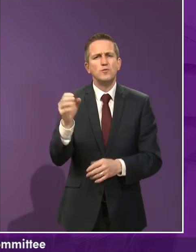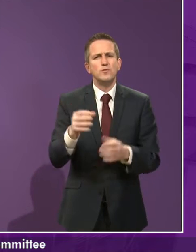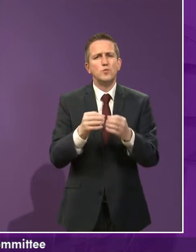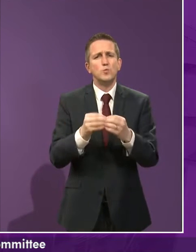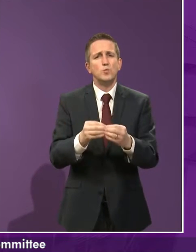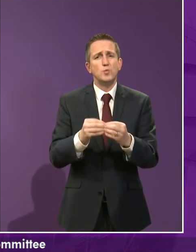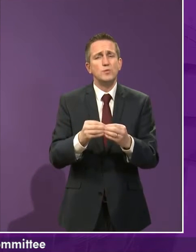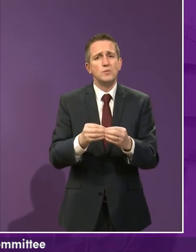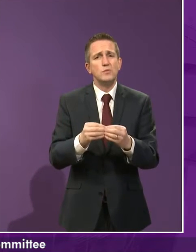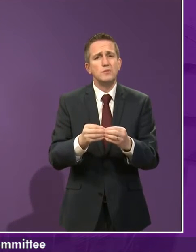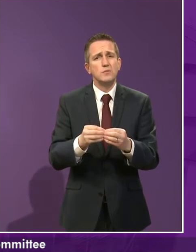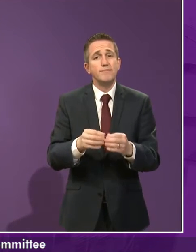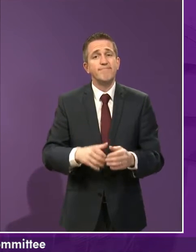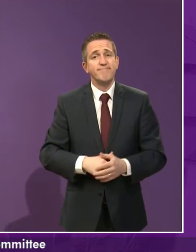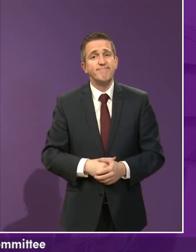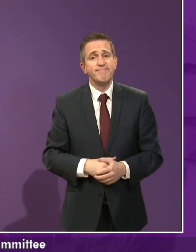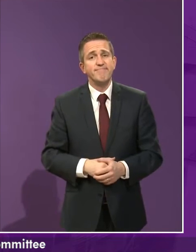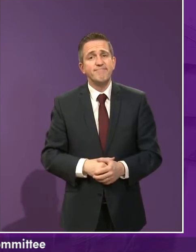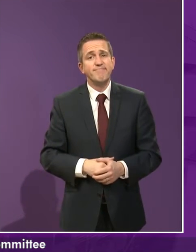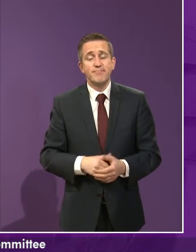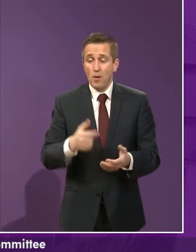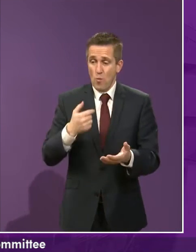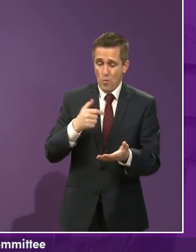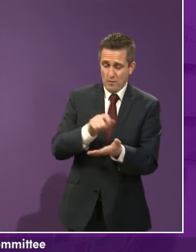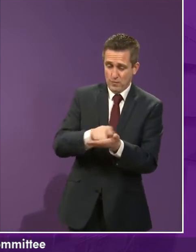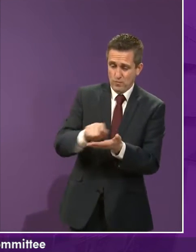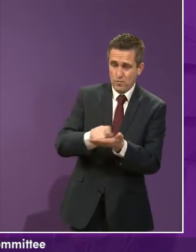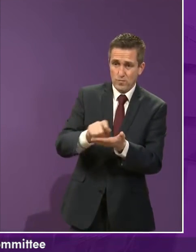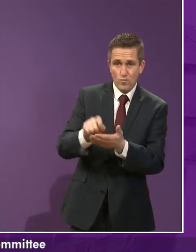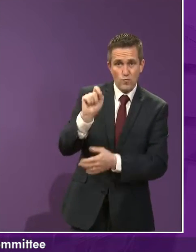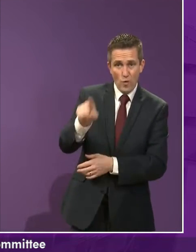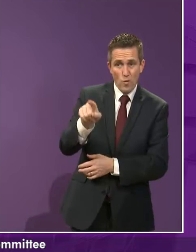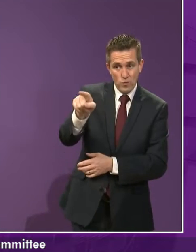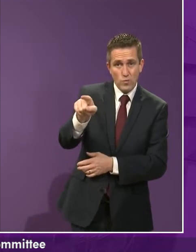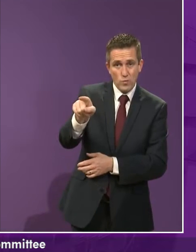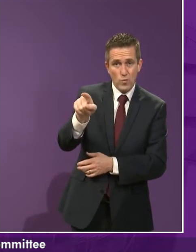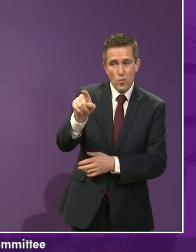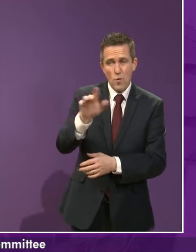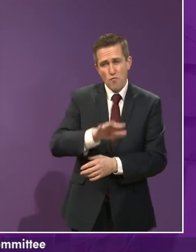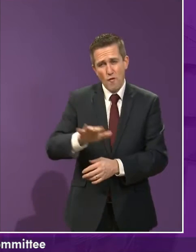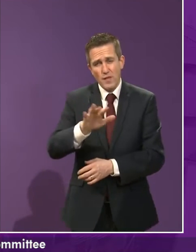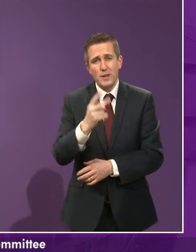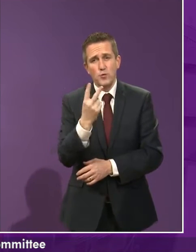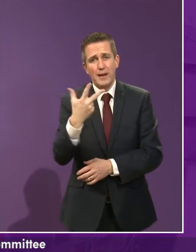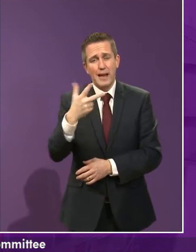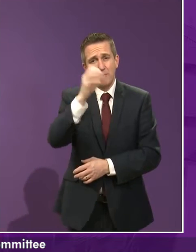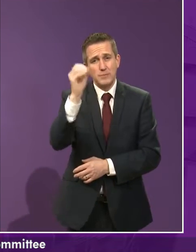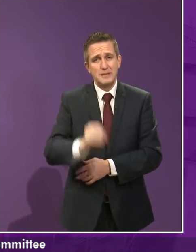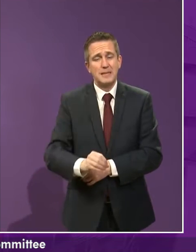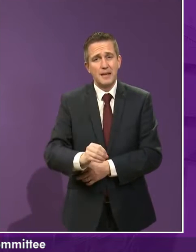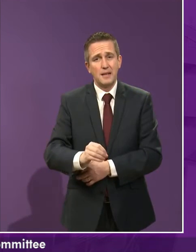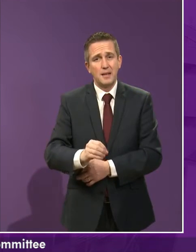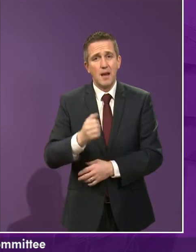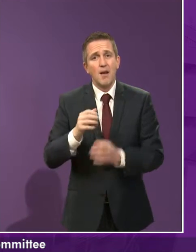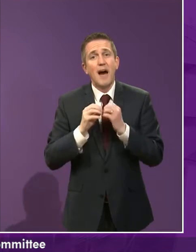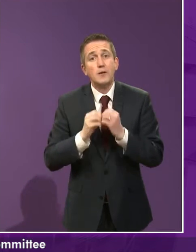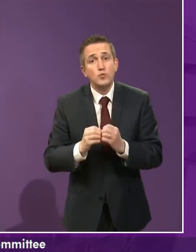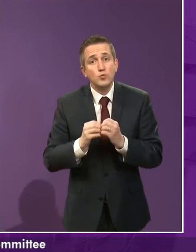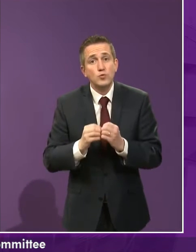students. But as I put in my submission, we have about 28% of the student population